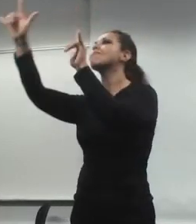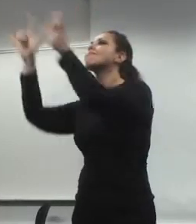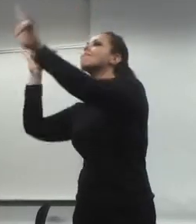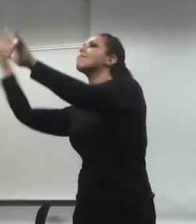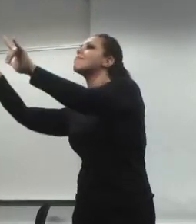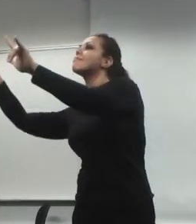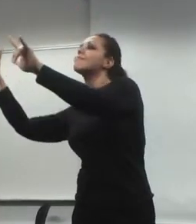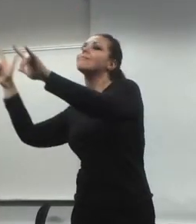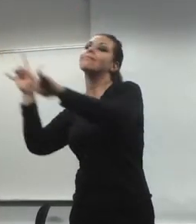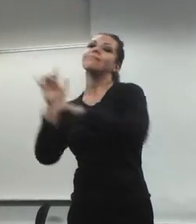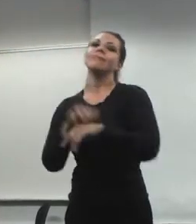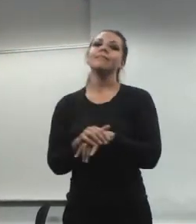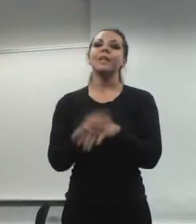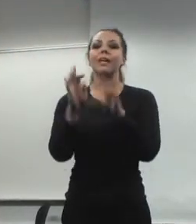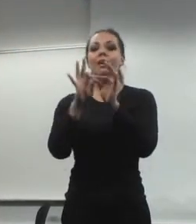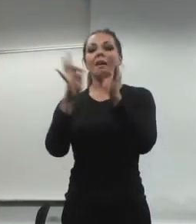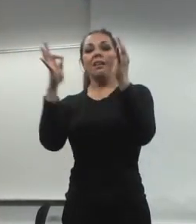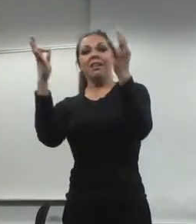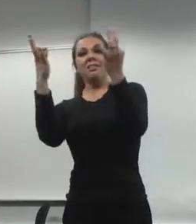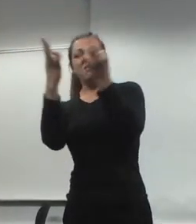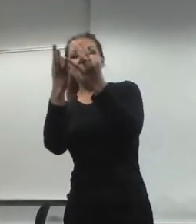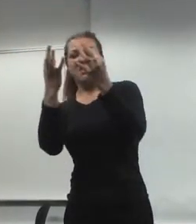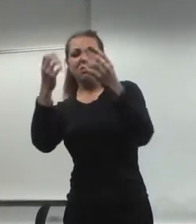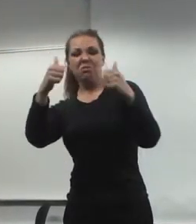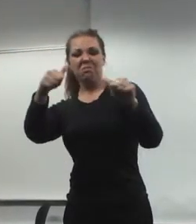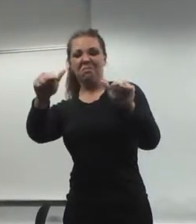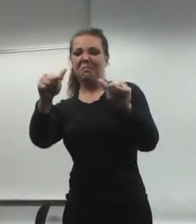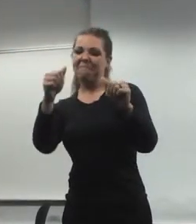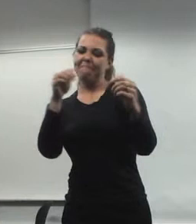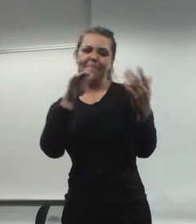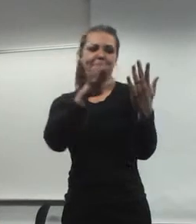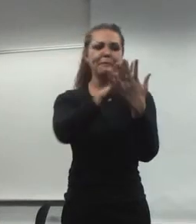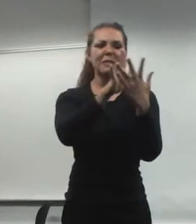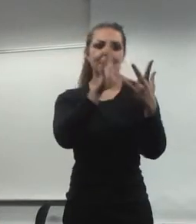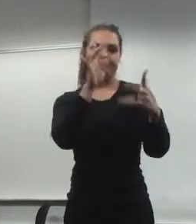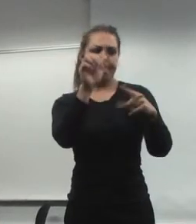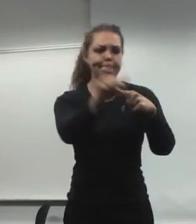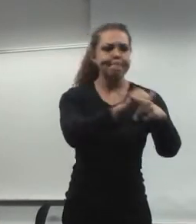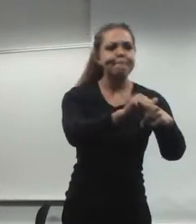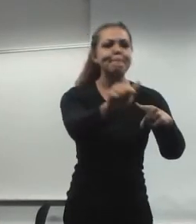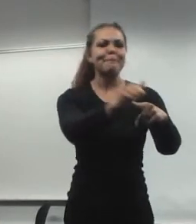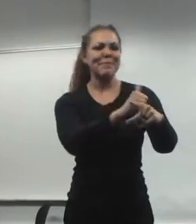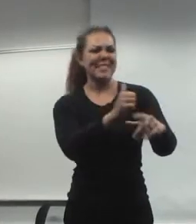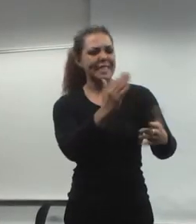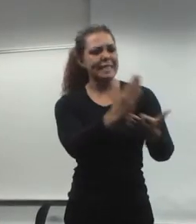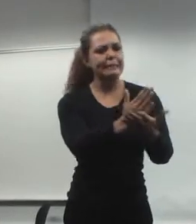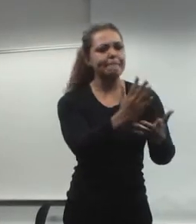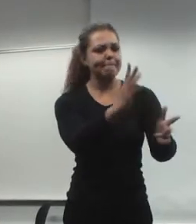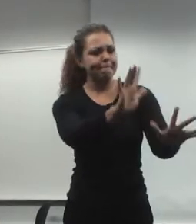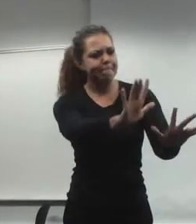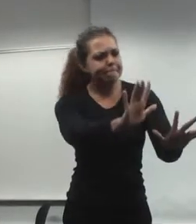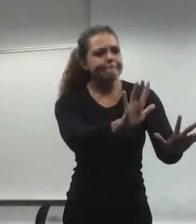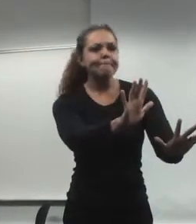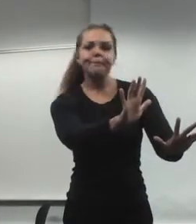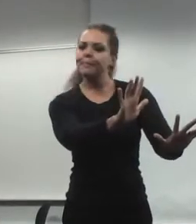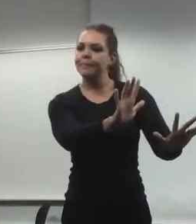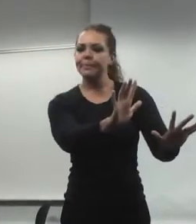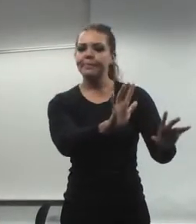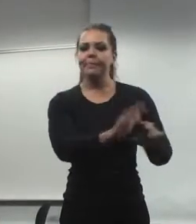And the family has tried to find ways to combat this and train her to try and not do this because it could be